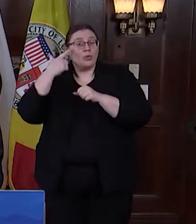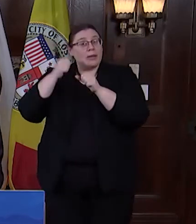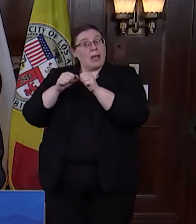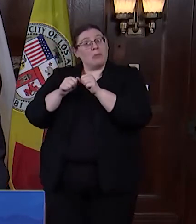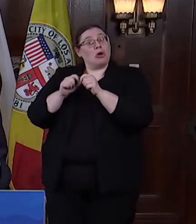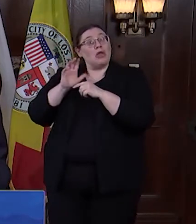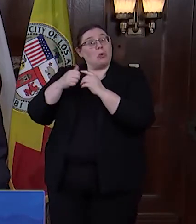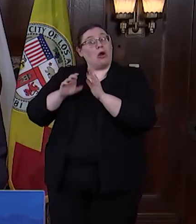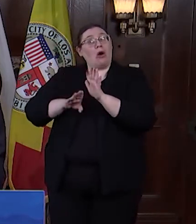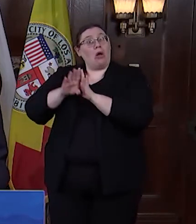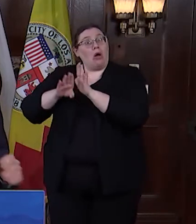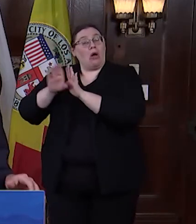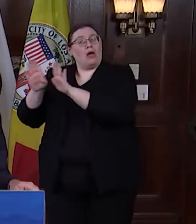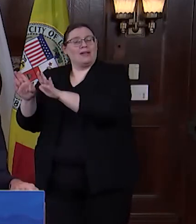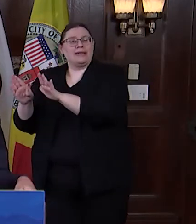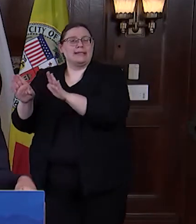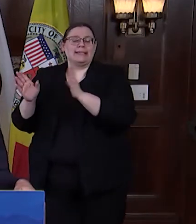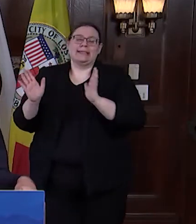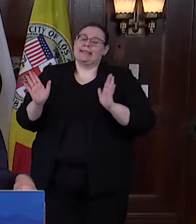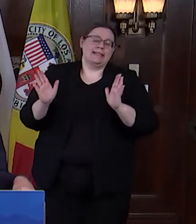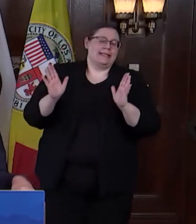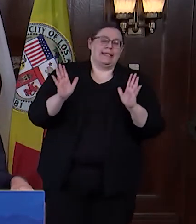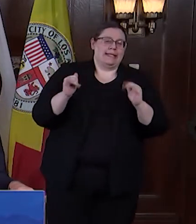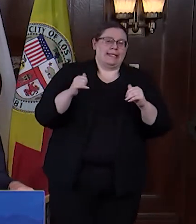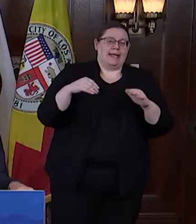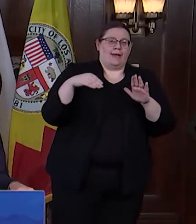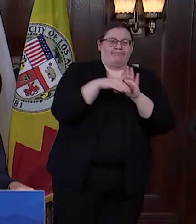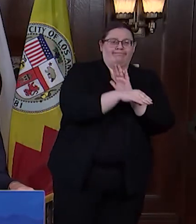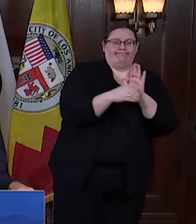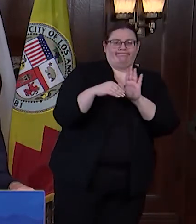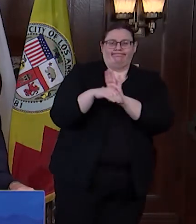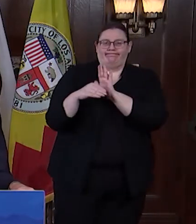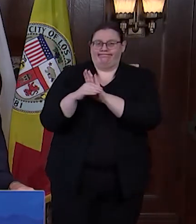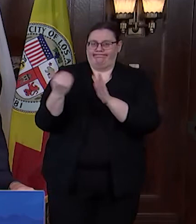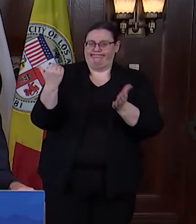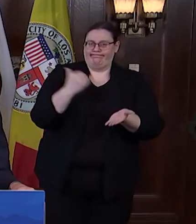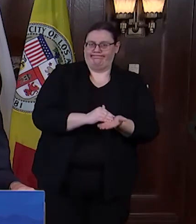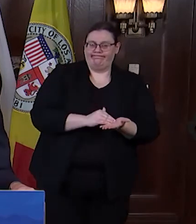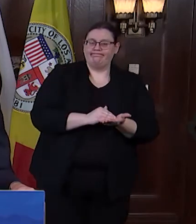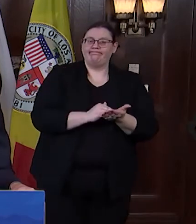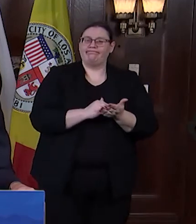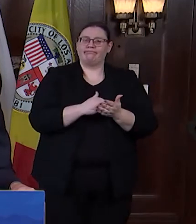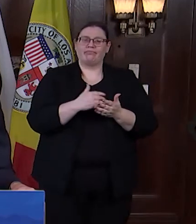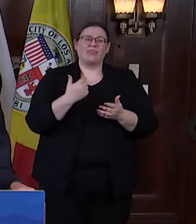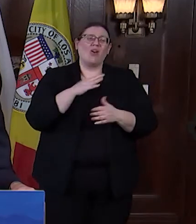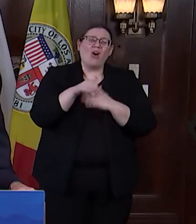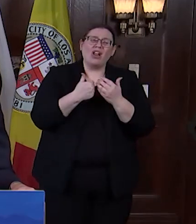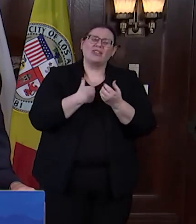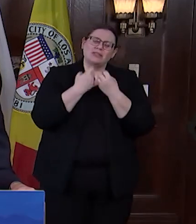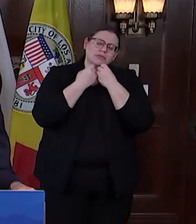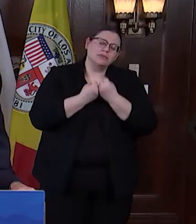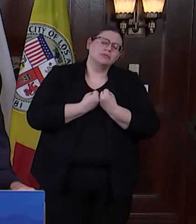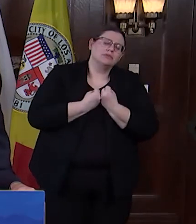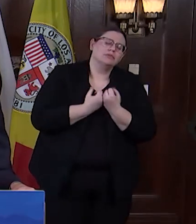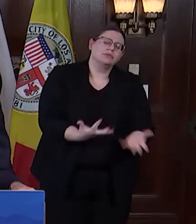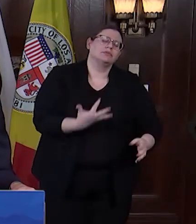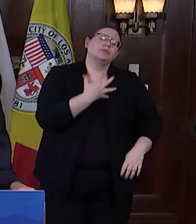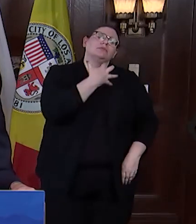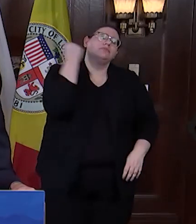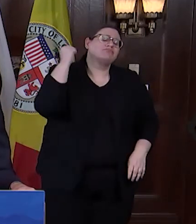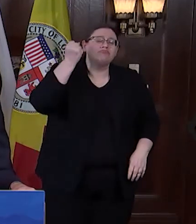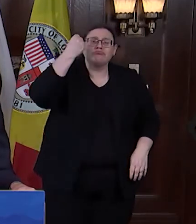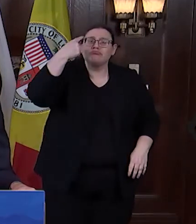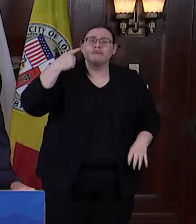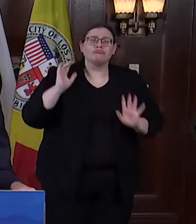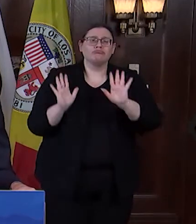right direction, they're ticking up in the wrong direction again. We're all feeling the exhaustion and the fatigue, I know. You're